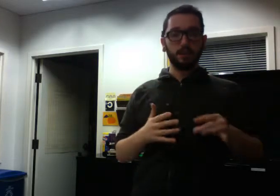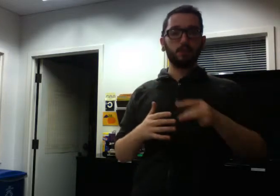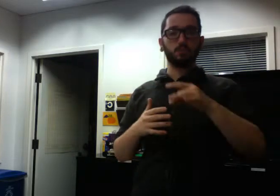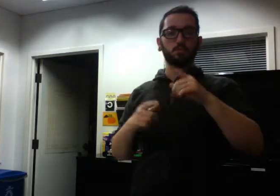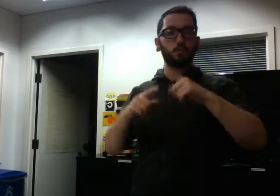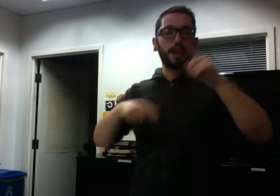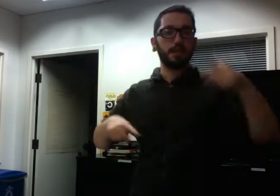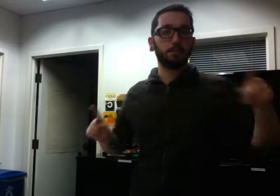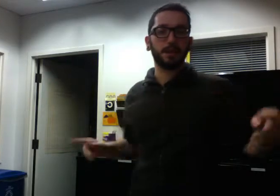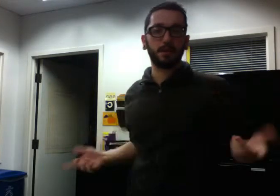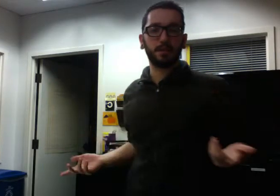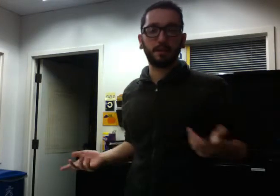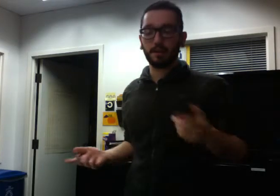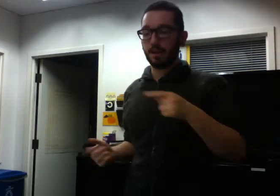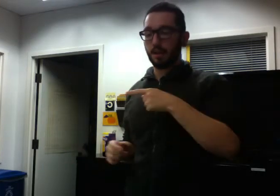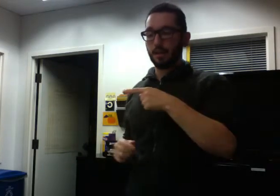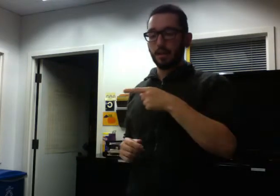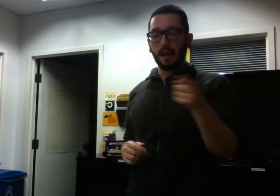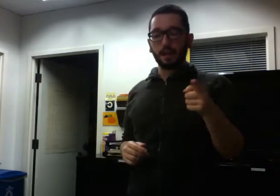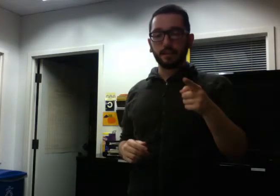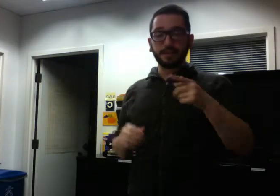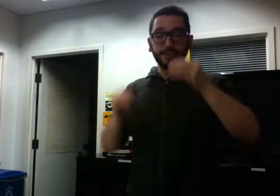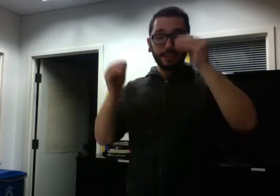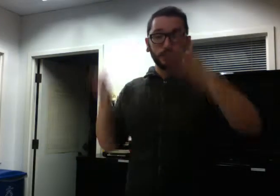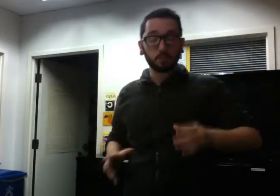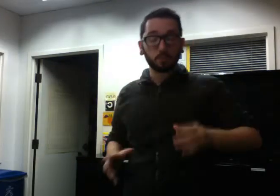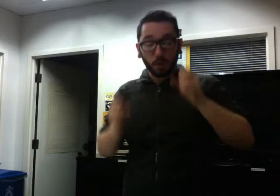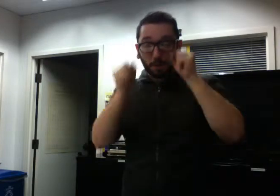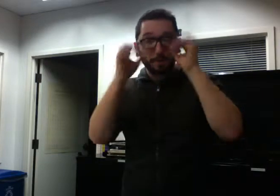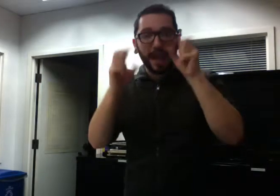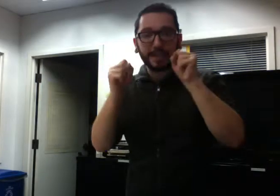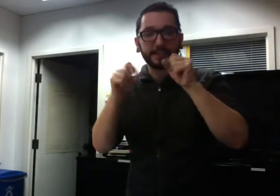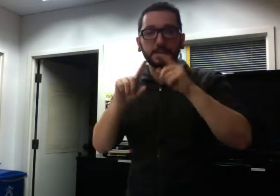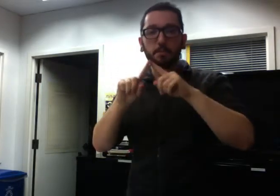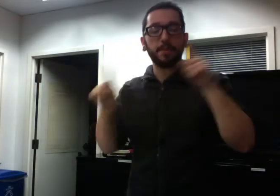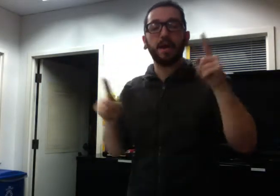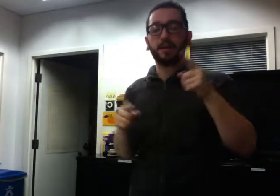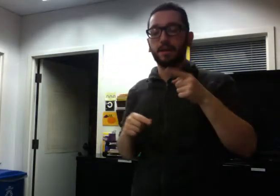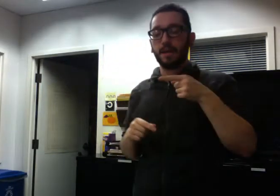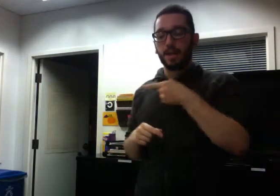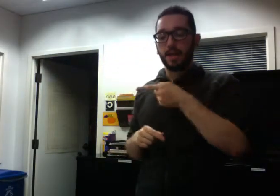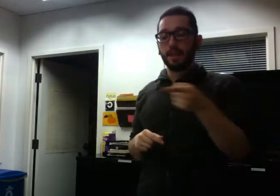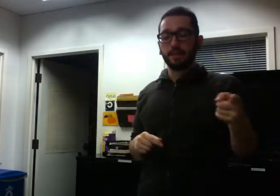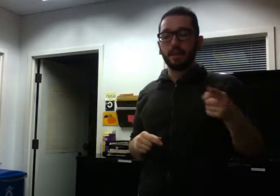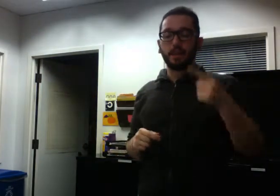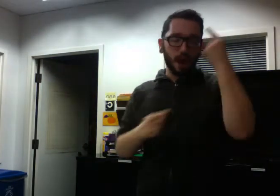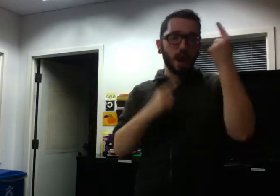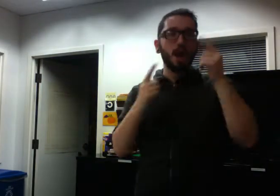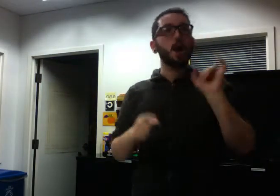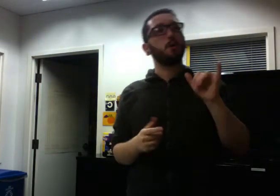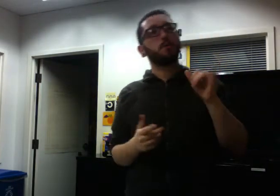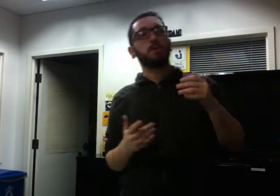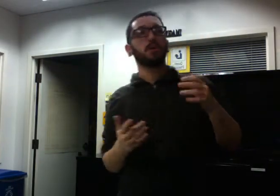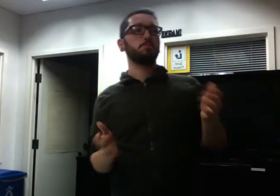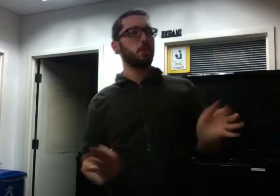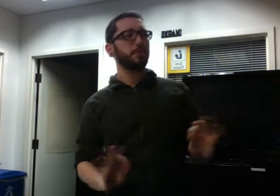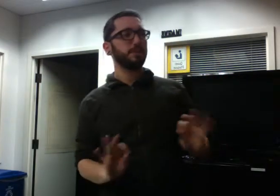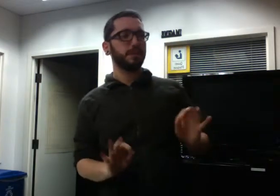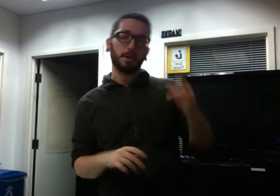amazed, and they could explain the high scores only by the fact that they were, after all, the best teachers. Well, then